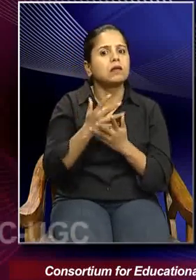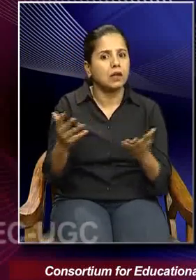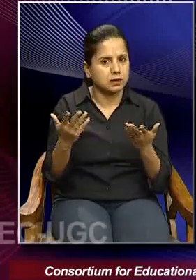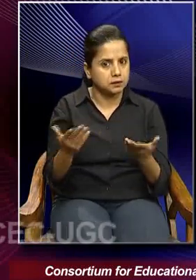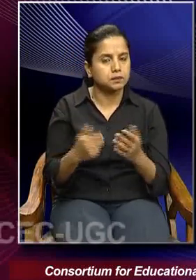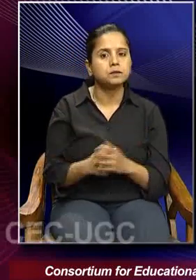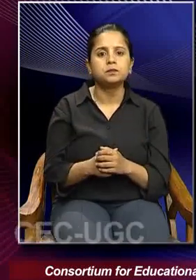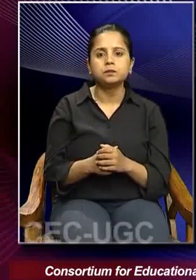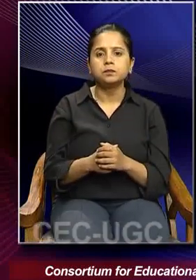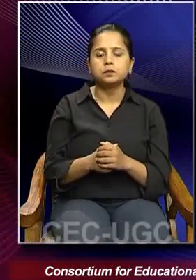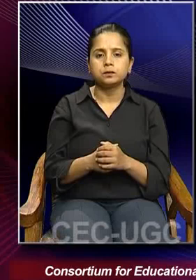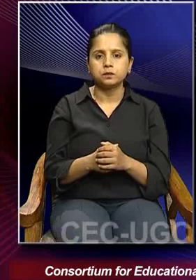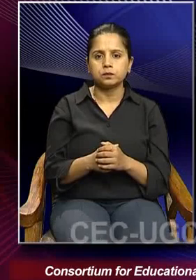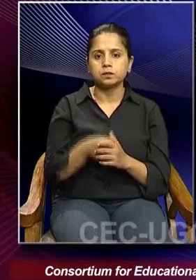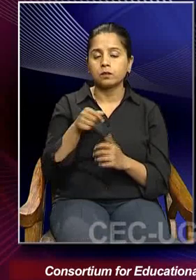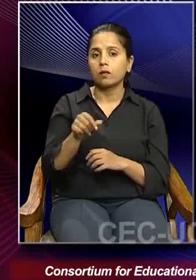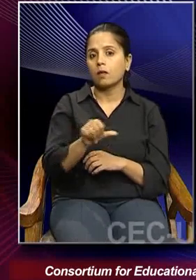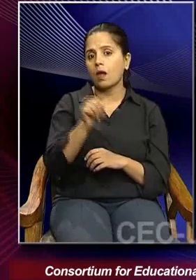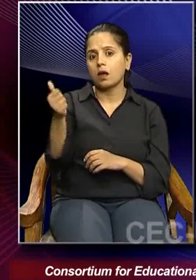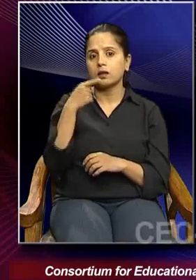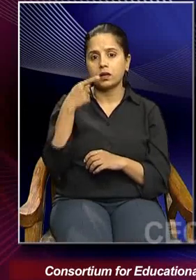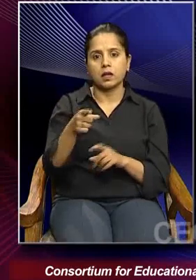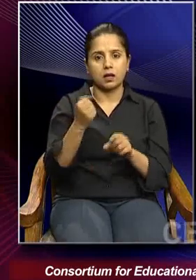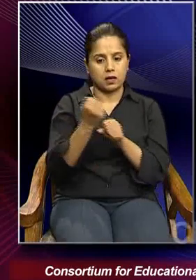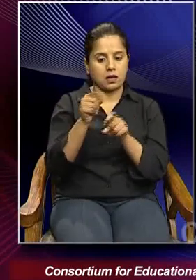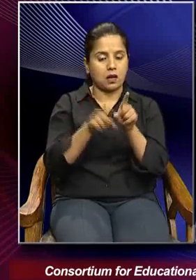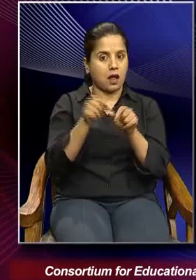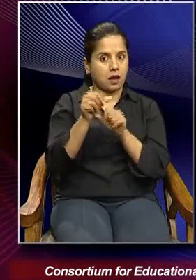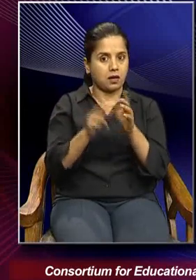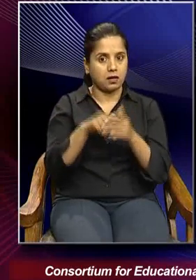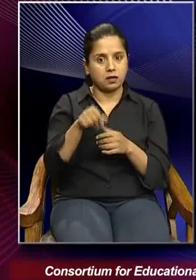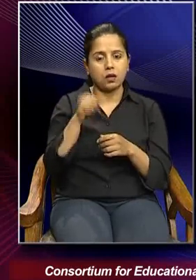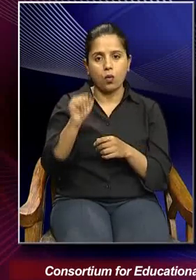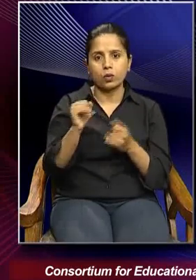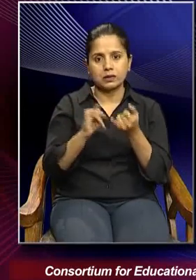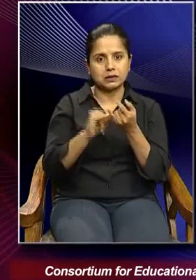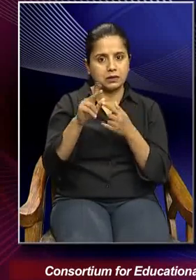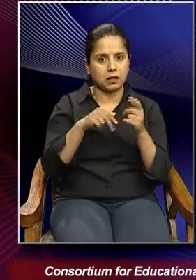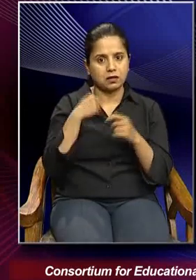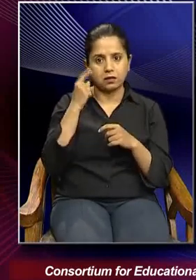The other is Jnanendriyas.